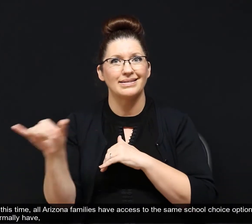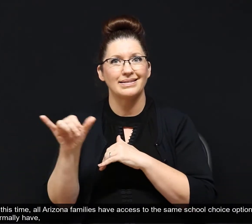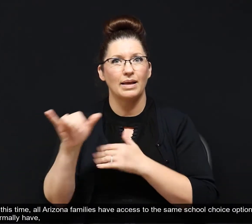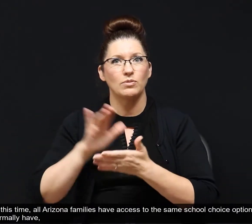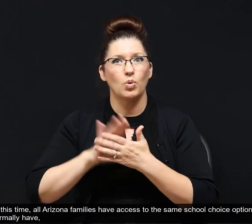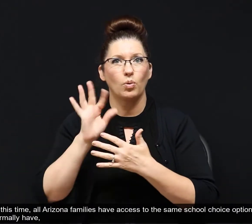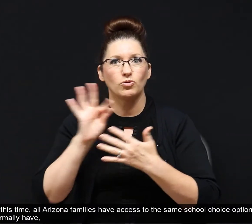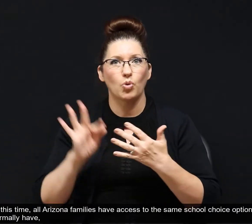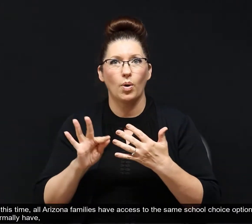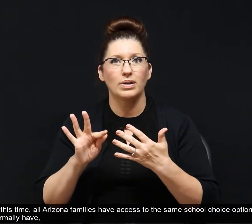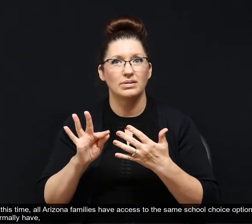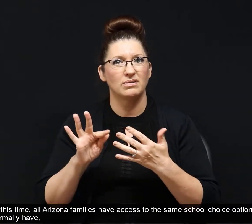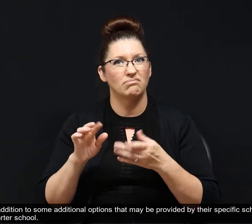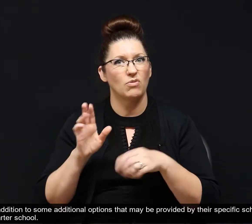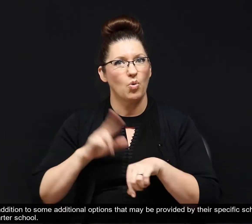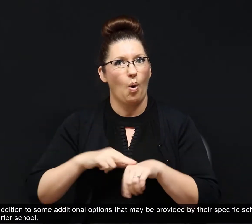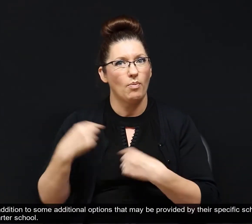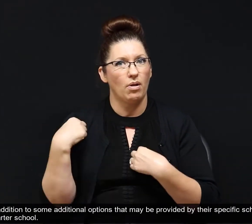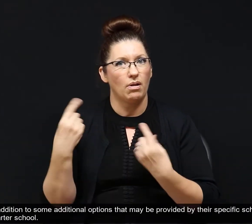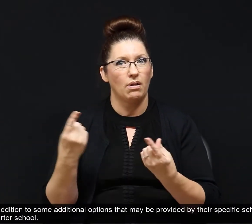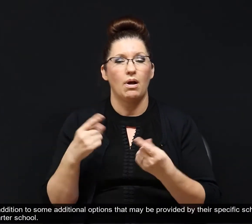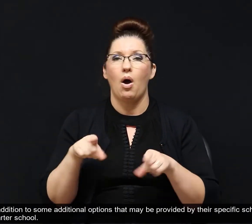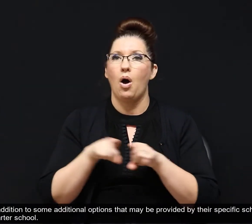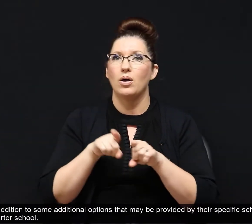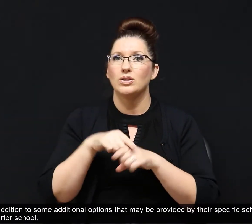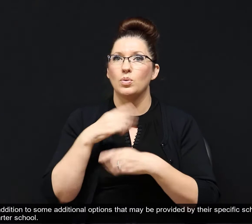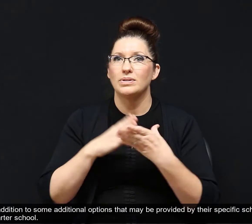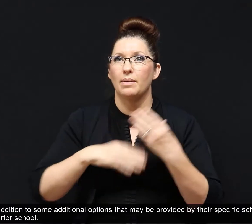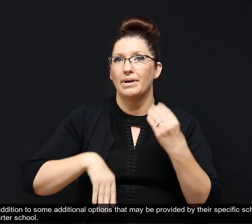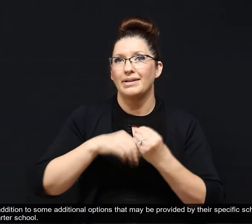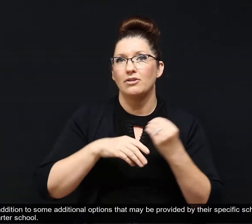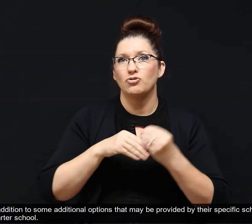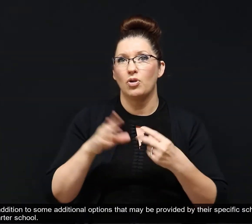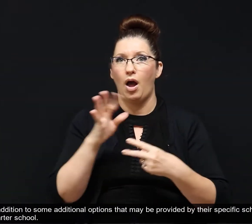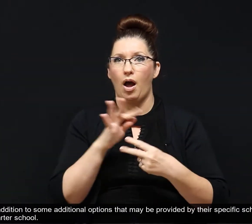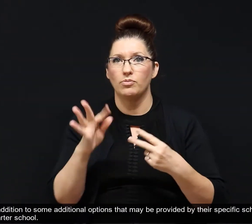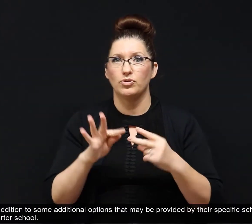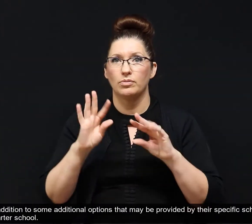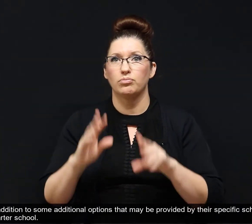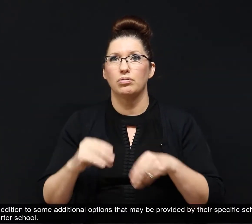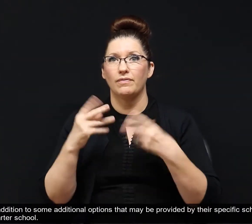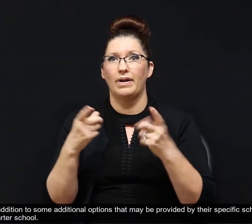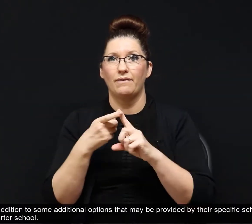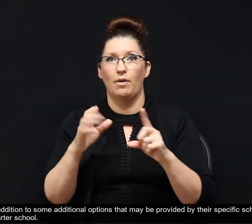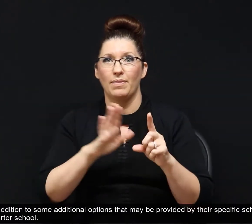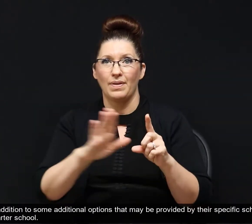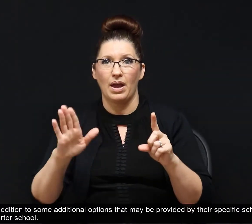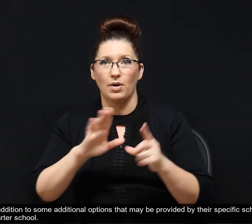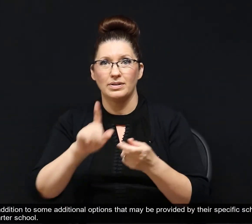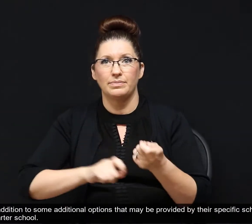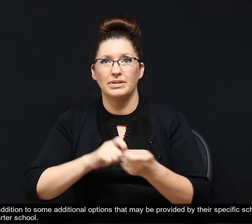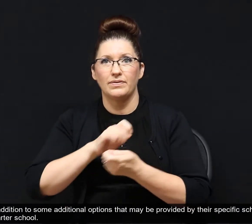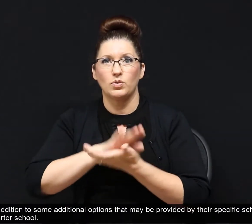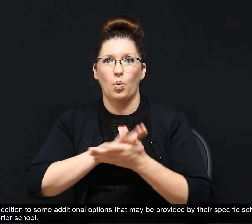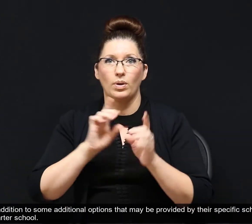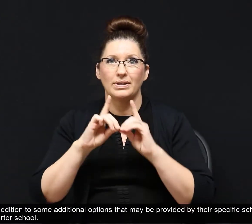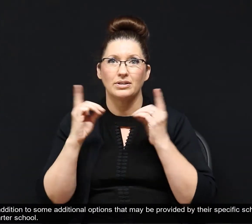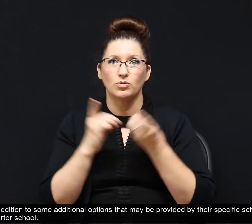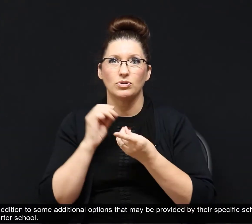normally have, in addition to some additional options that may be provided by their specific school district or charter